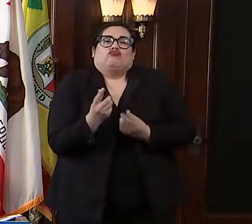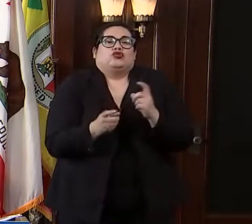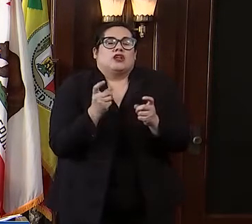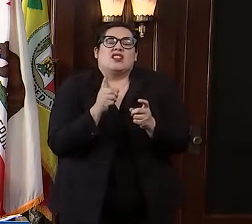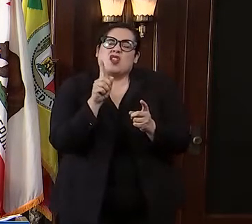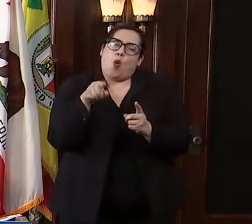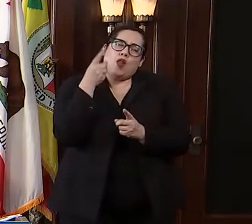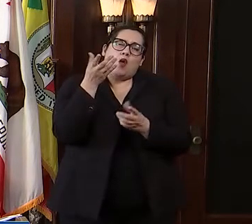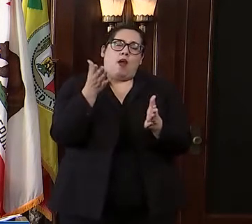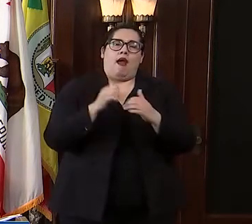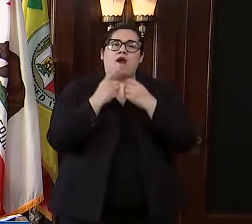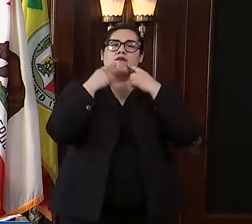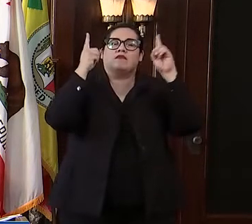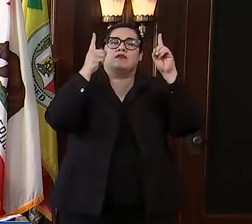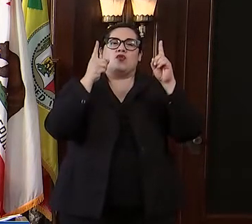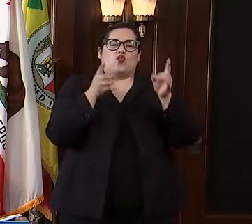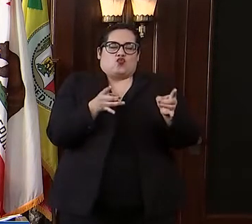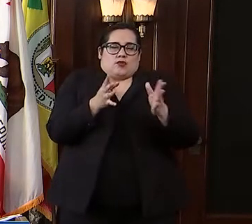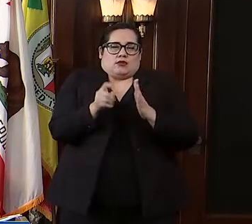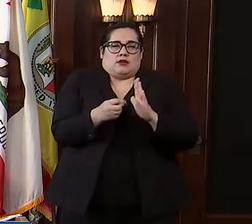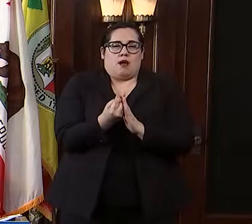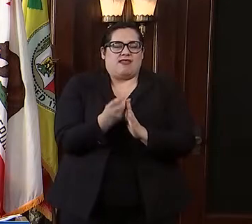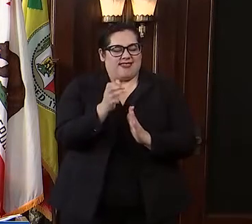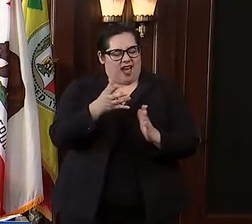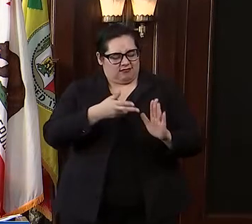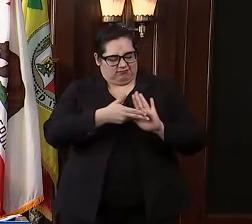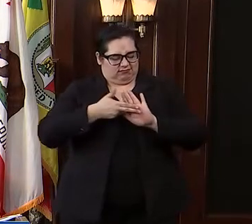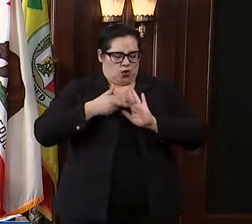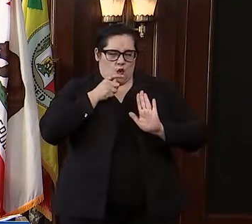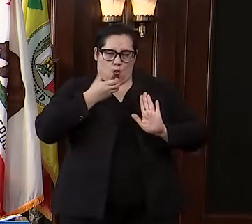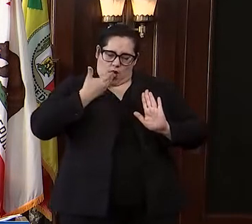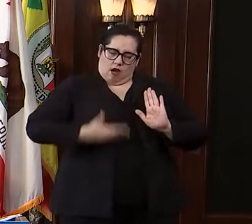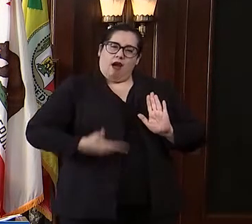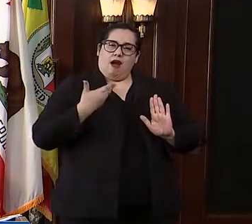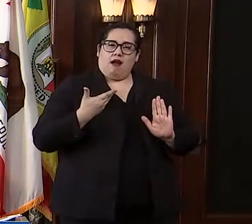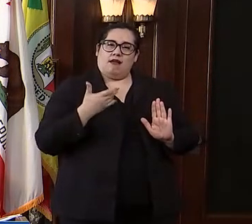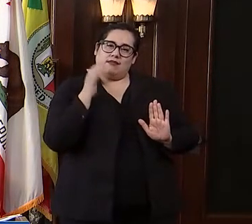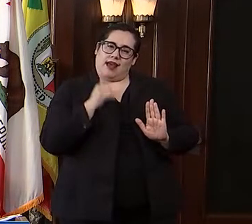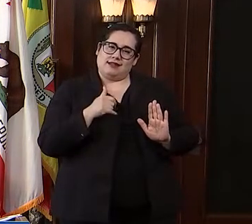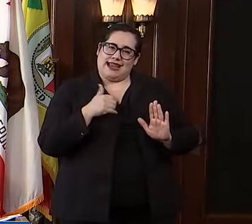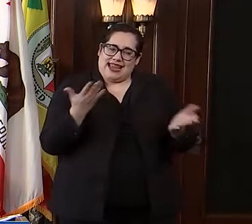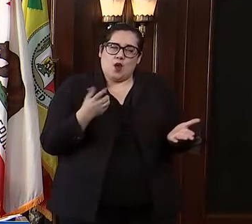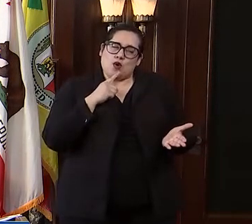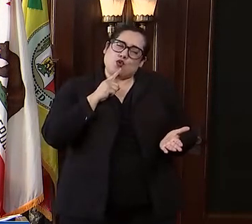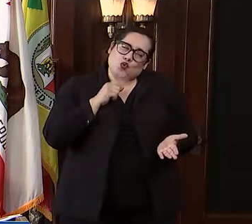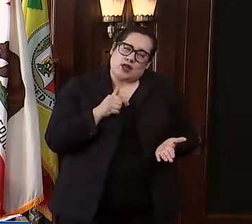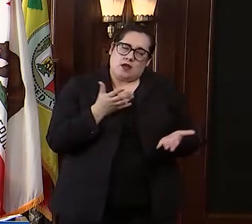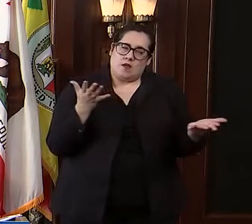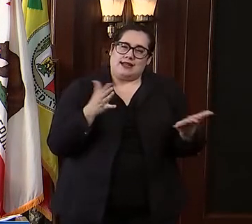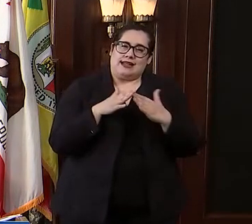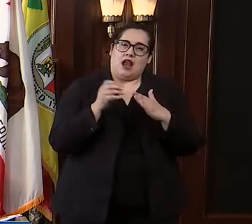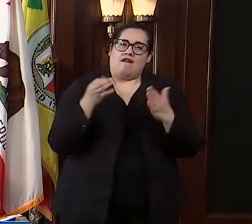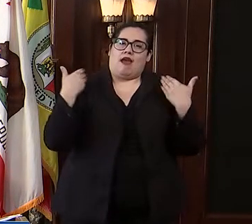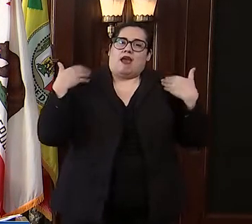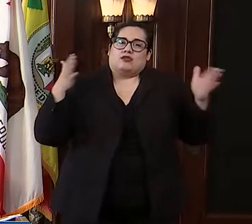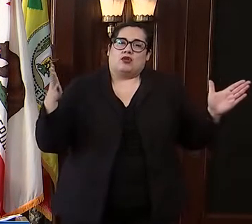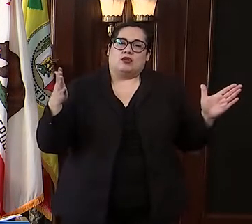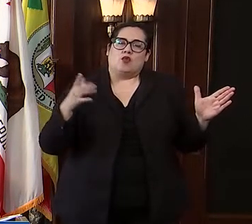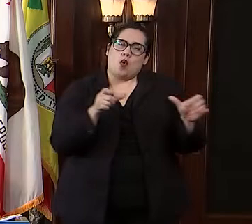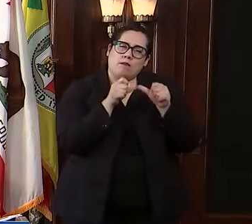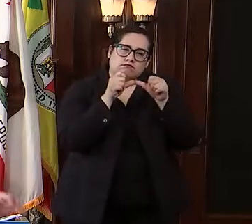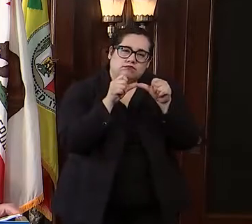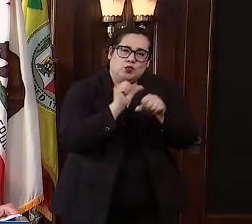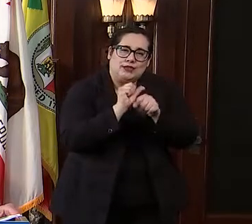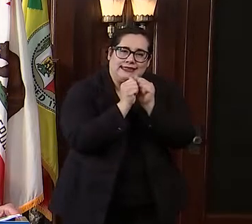It defines who we are, and I know here that we truly are a city of angels. Let's keep working